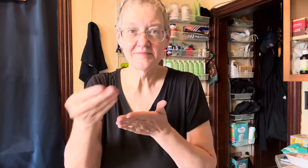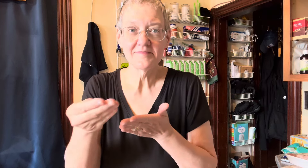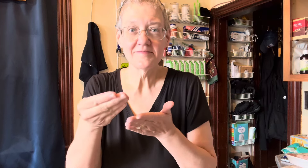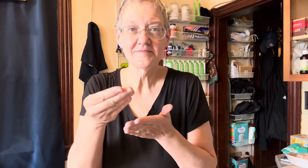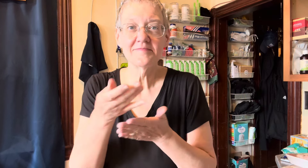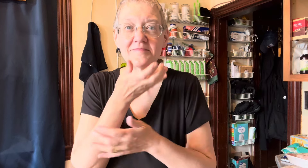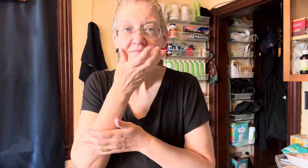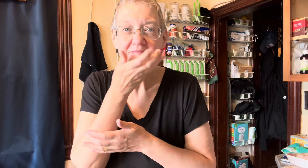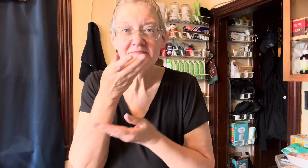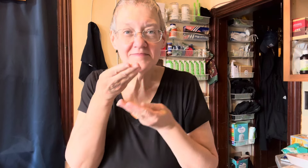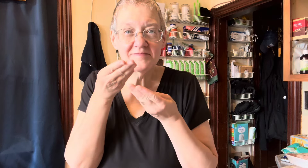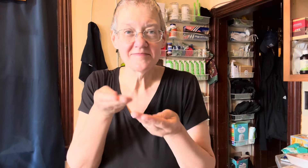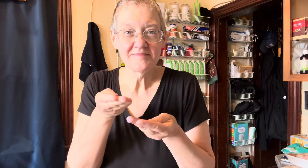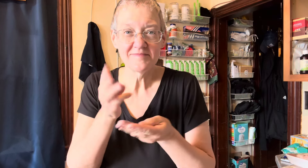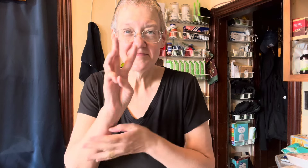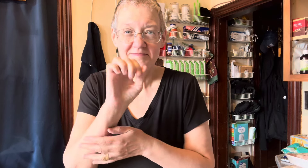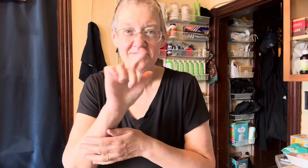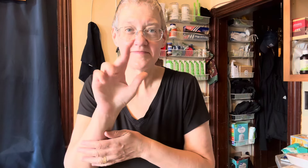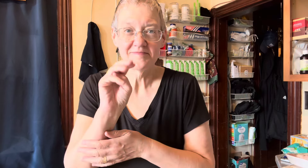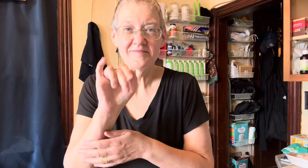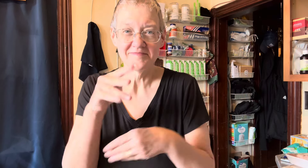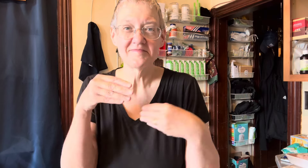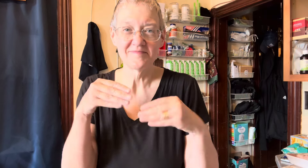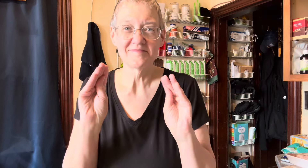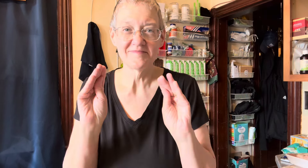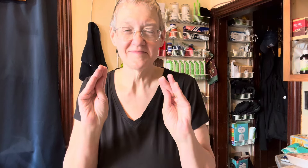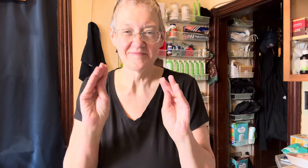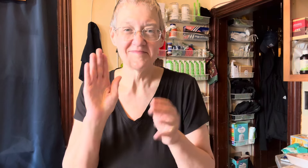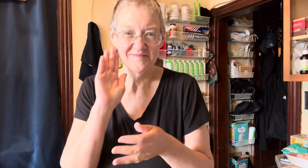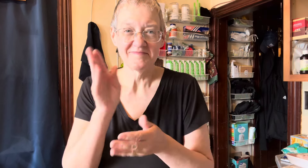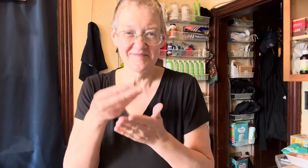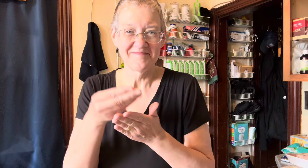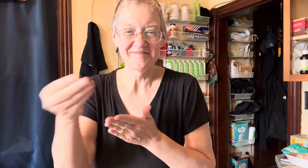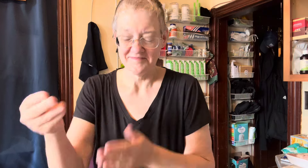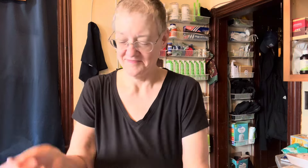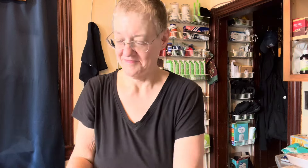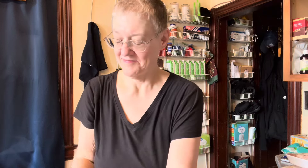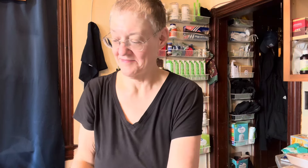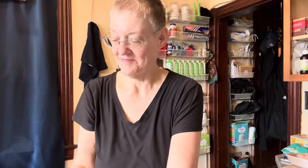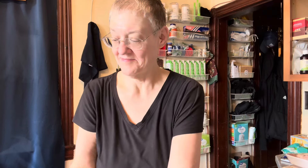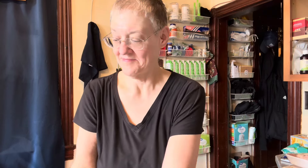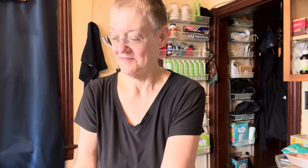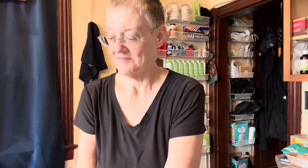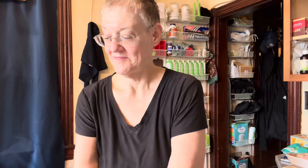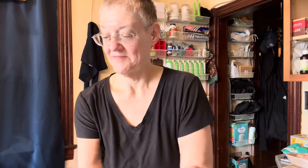Now we're going to make some beef patties, and I did buy grass-fed because Walmart carries it.